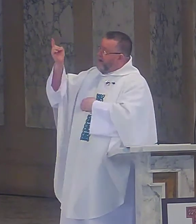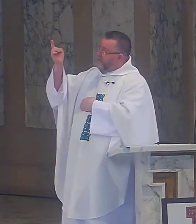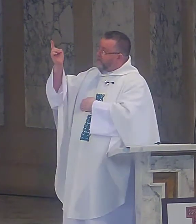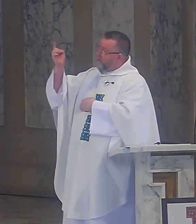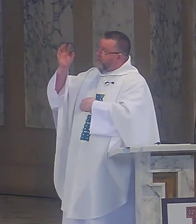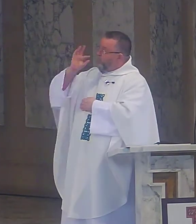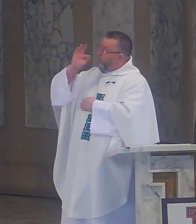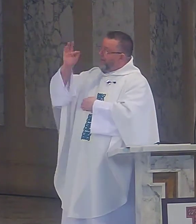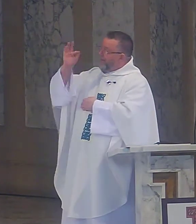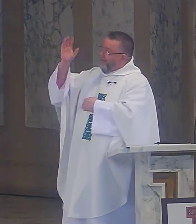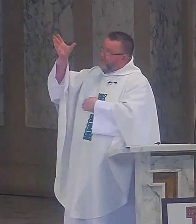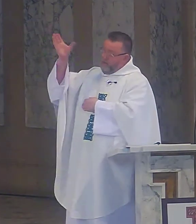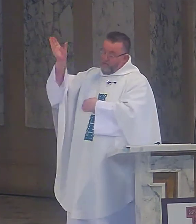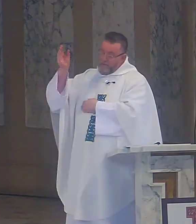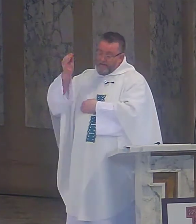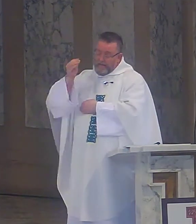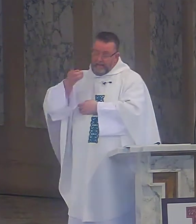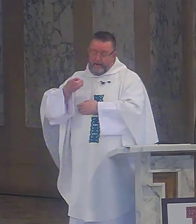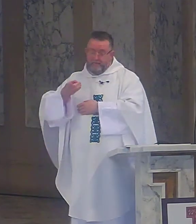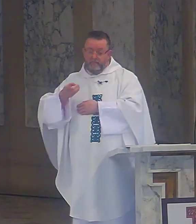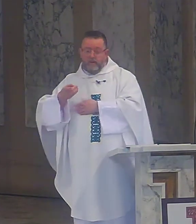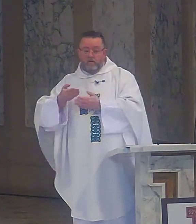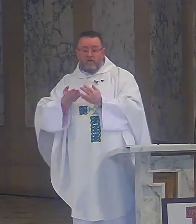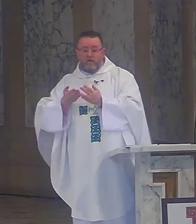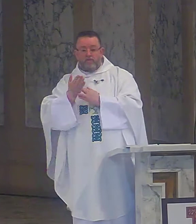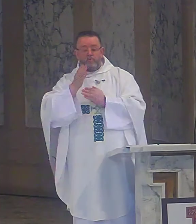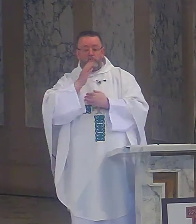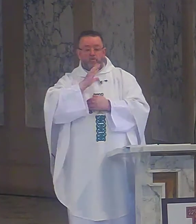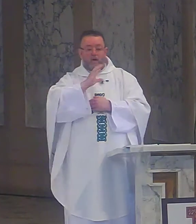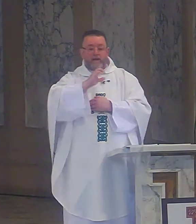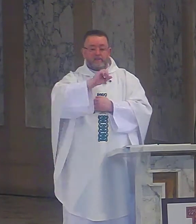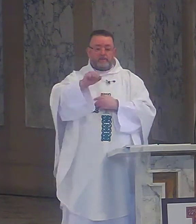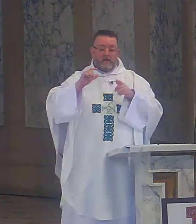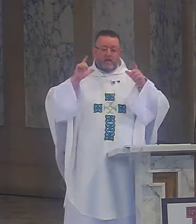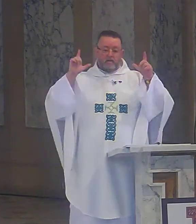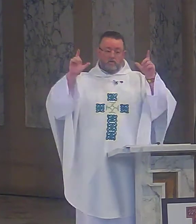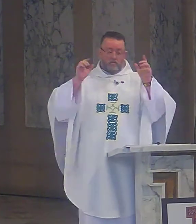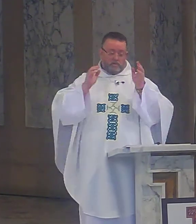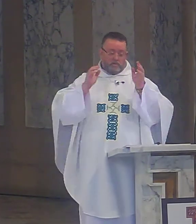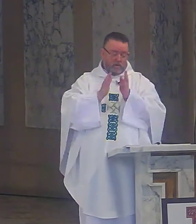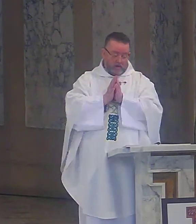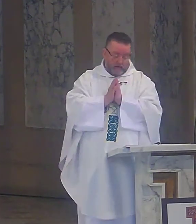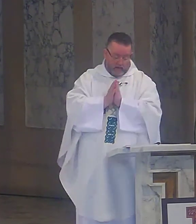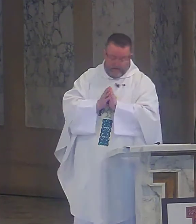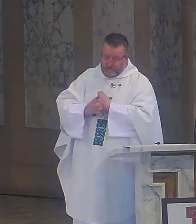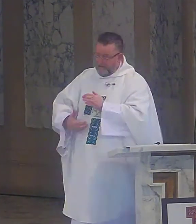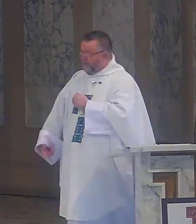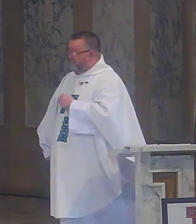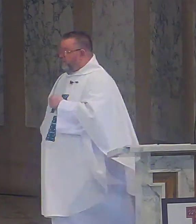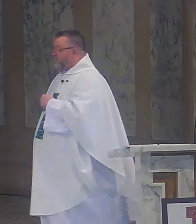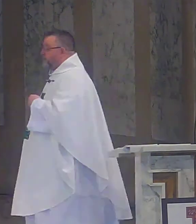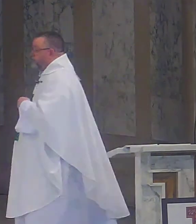prayers. We ask you to heal them through Christ our Lord. Amen.